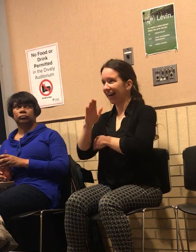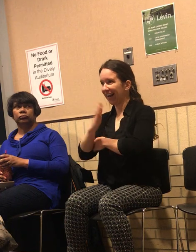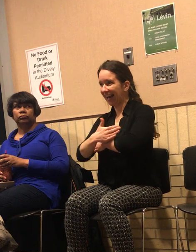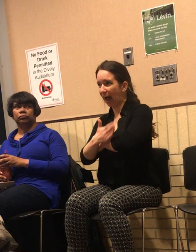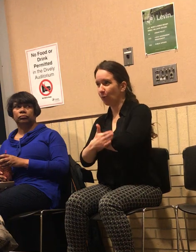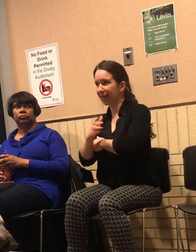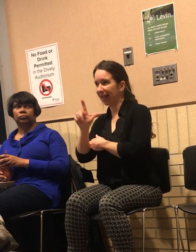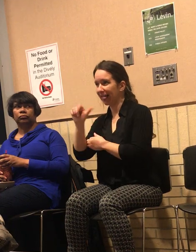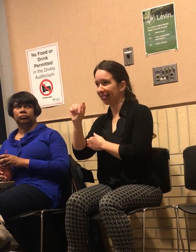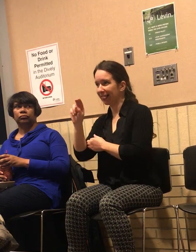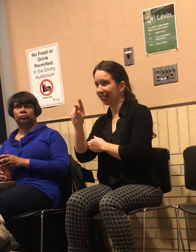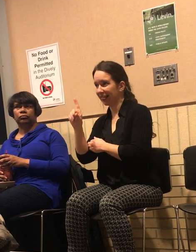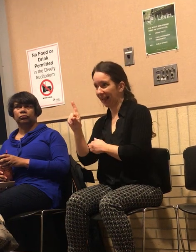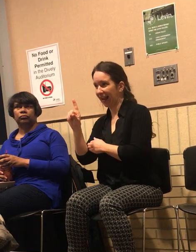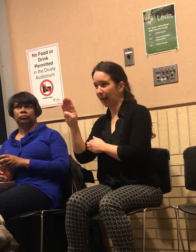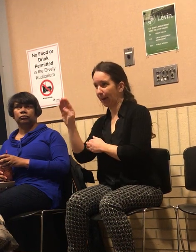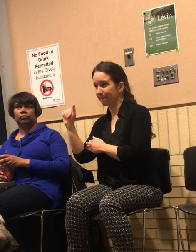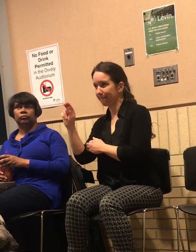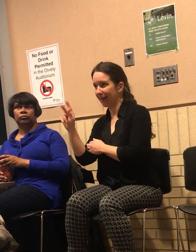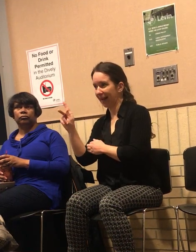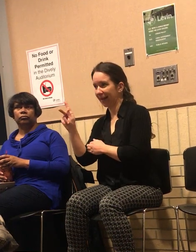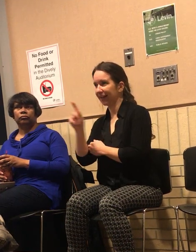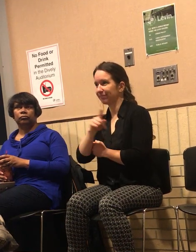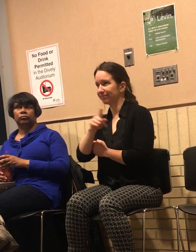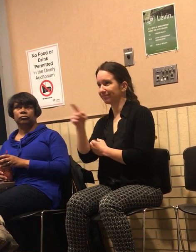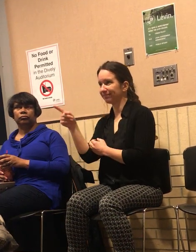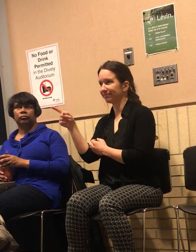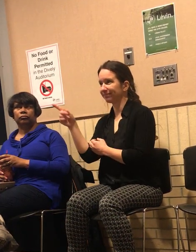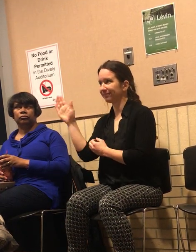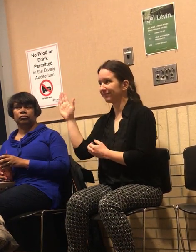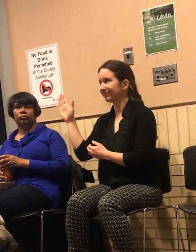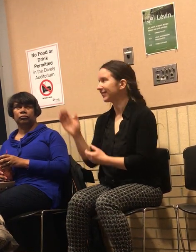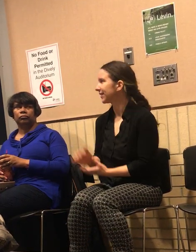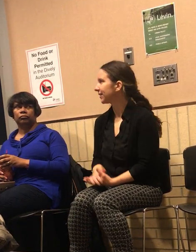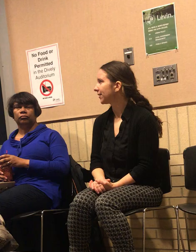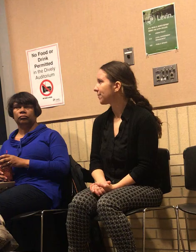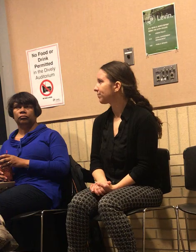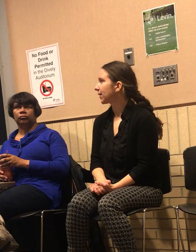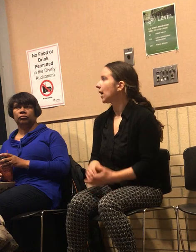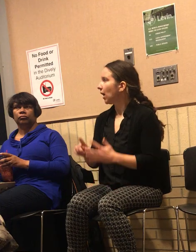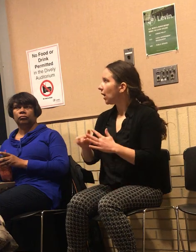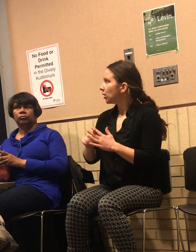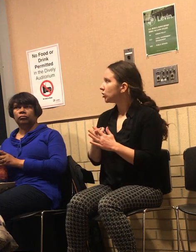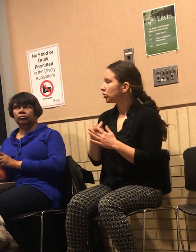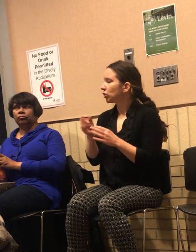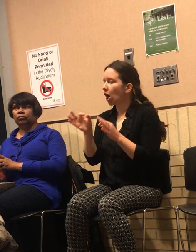Uh-oh. Okay. So we're going to have to start with square one a little bit, but I'm not going to dwell on it too much.